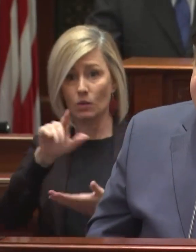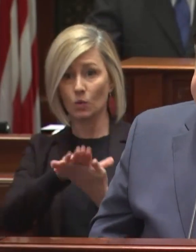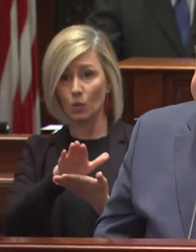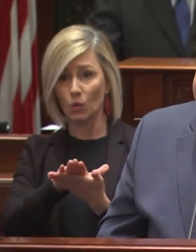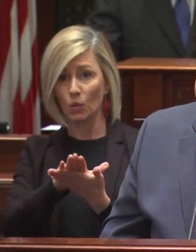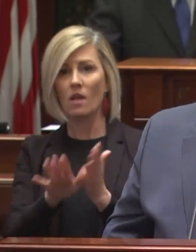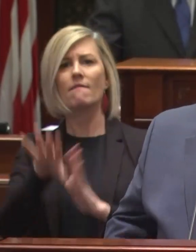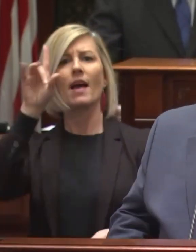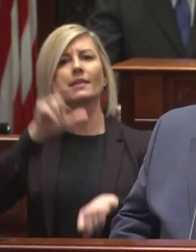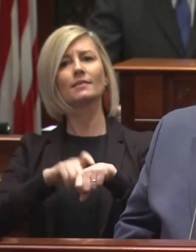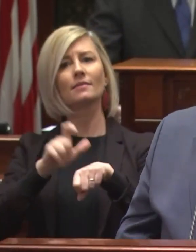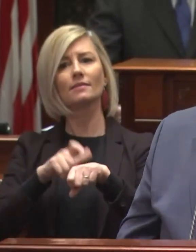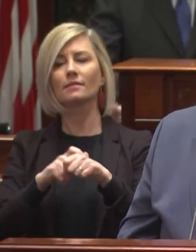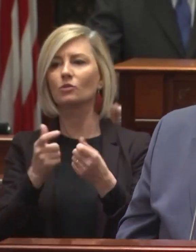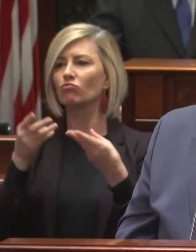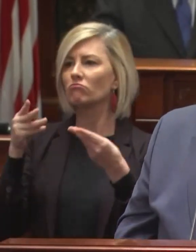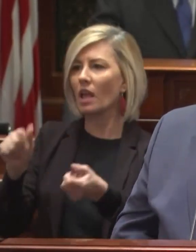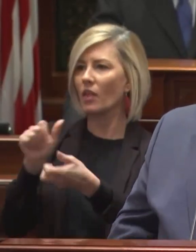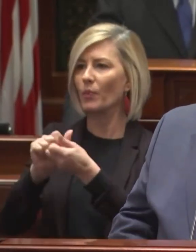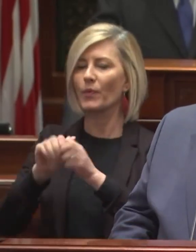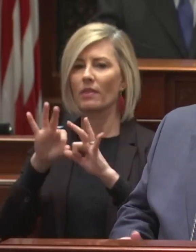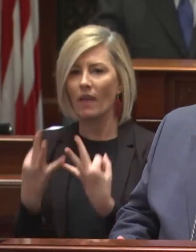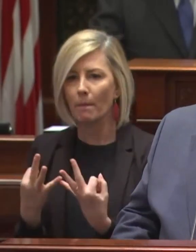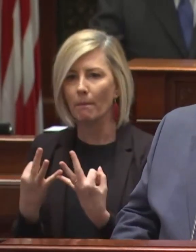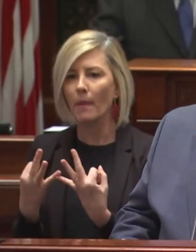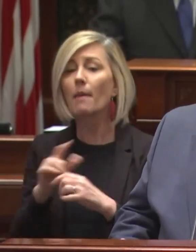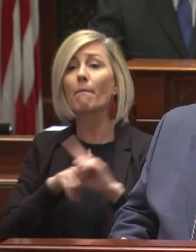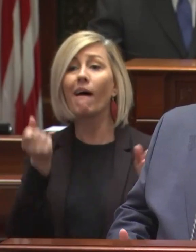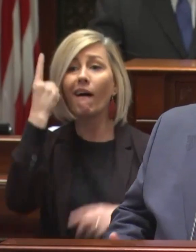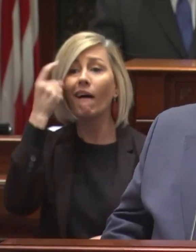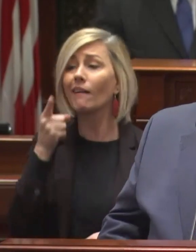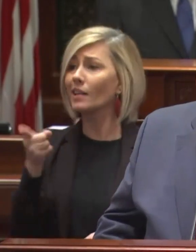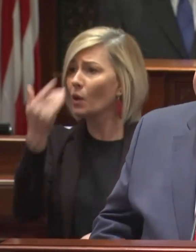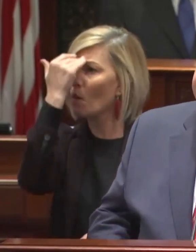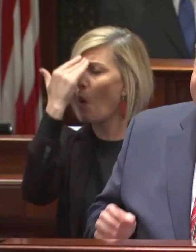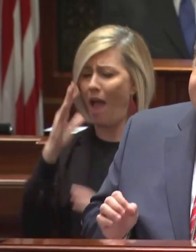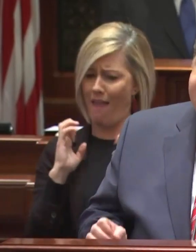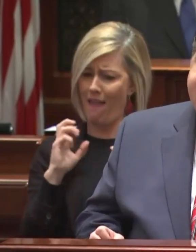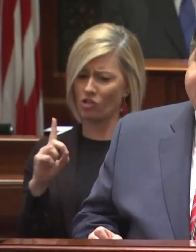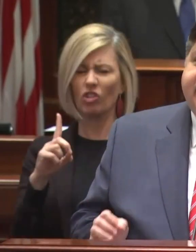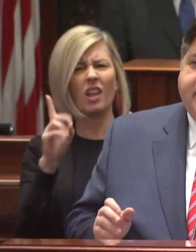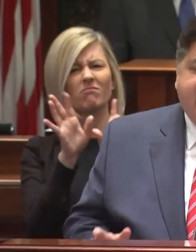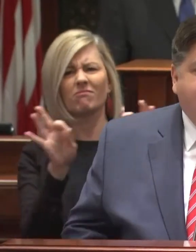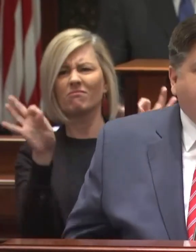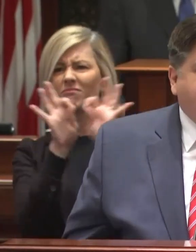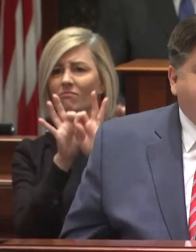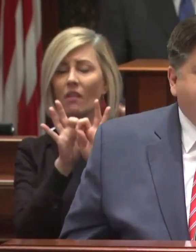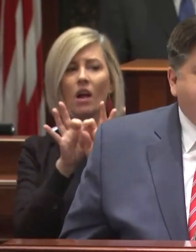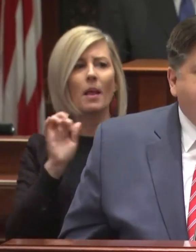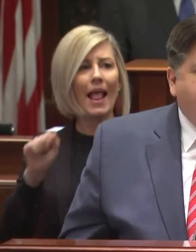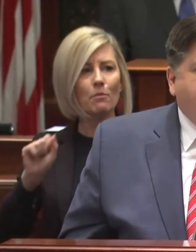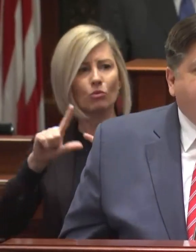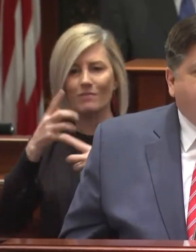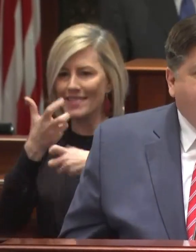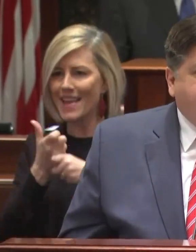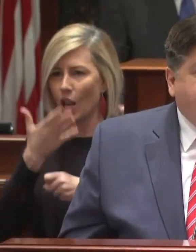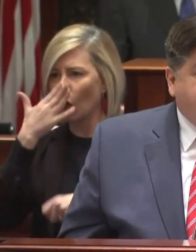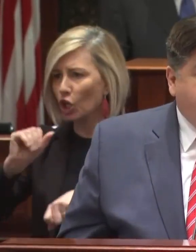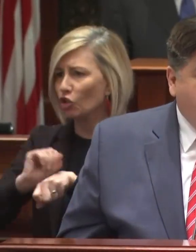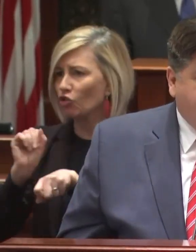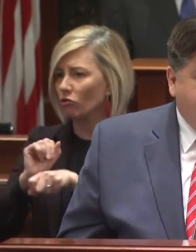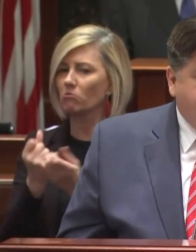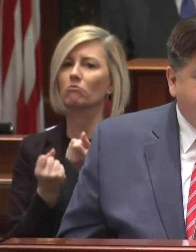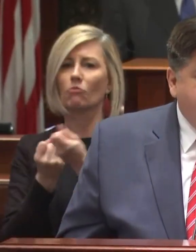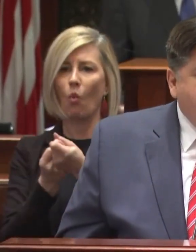he finds time to spend with his family. But he knows that an education is the key to being able to get a good job